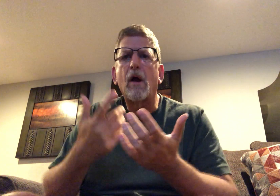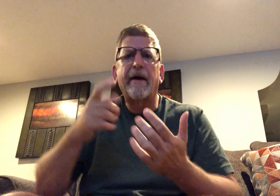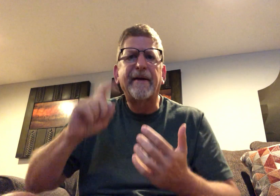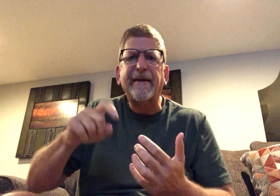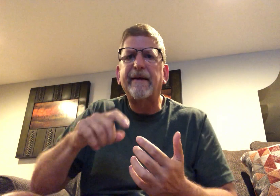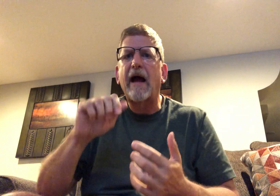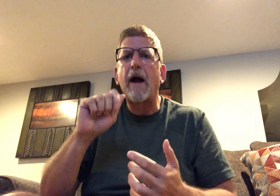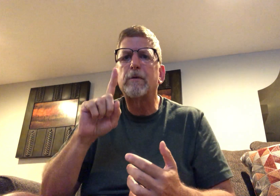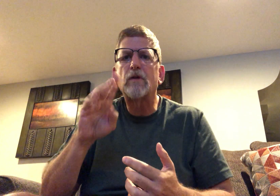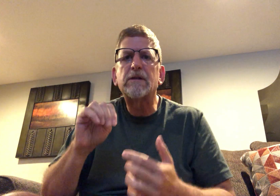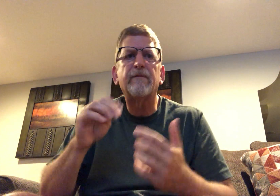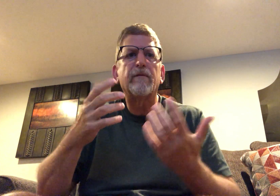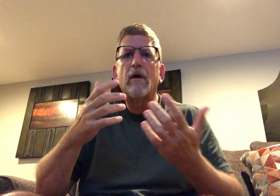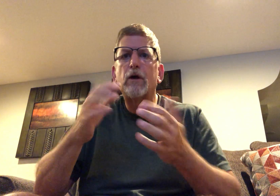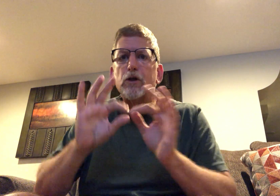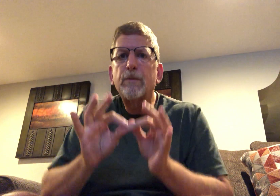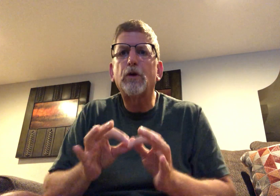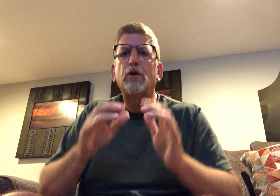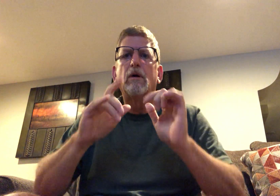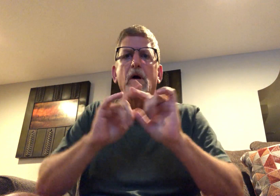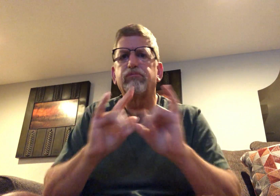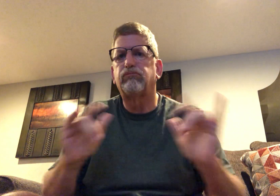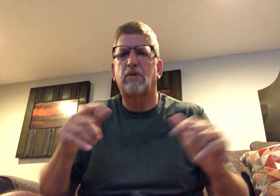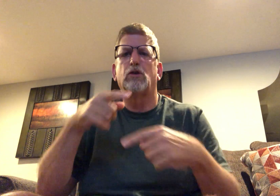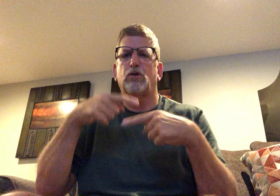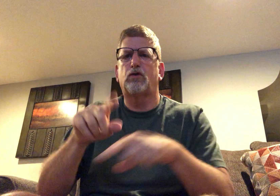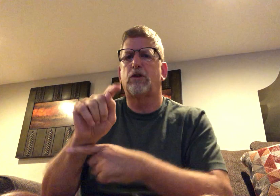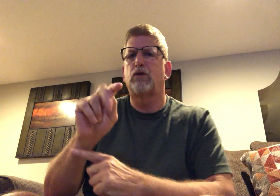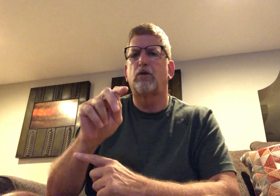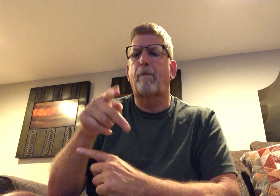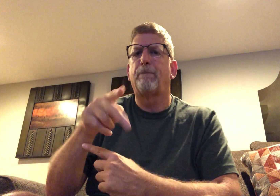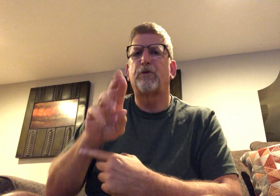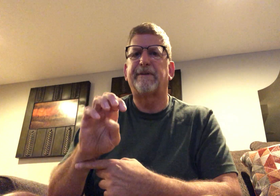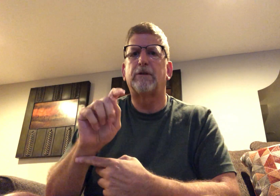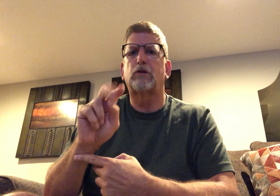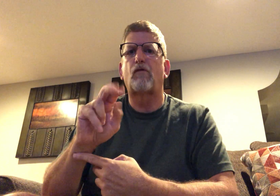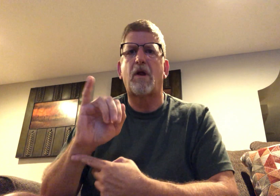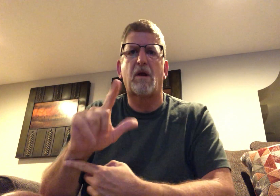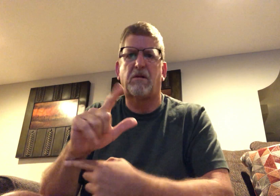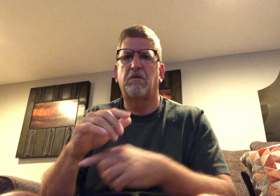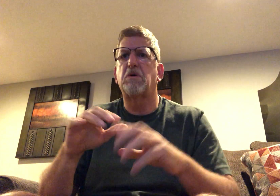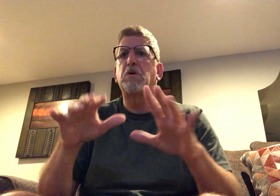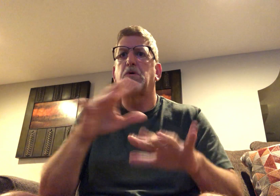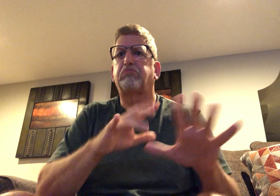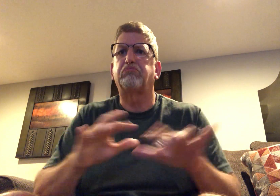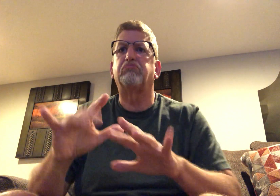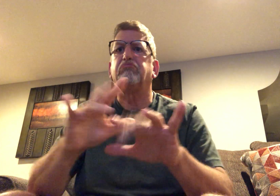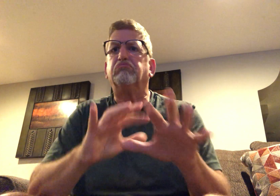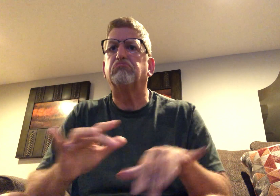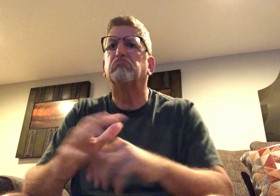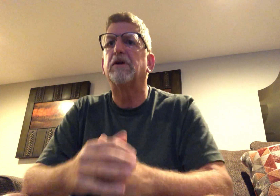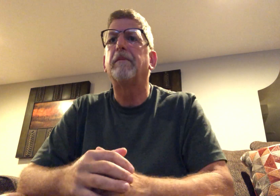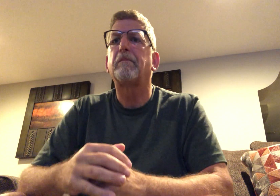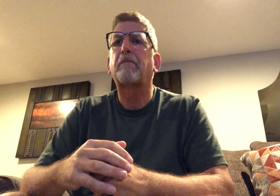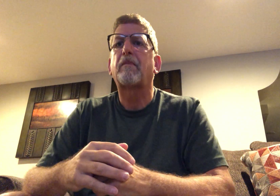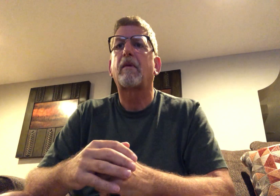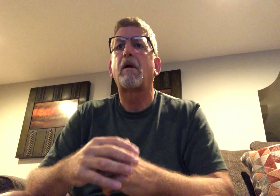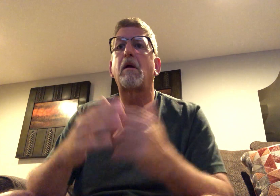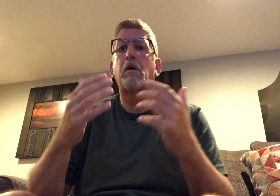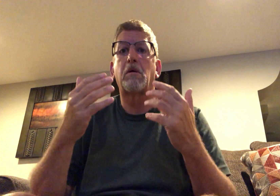I'm disappointed in myself. I'm pissed off at myself for having done it. Trudeau, who was nearly 30 when the photo was taken, was asked if he thought